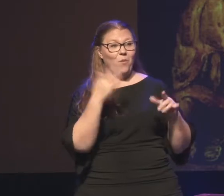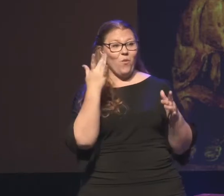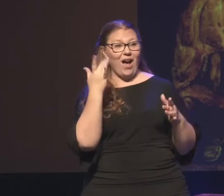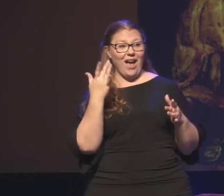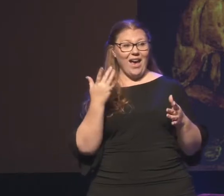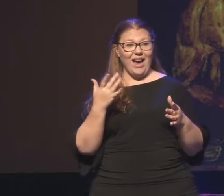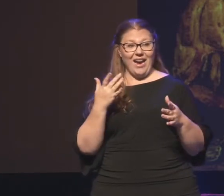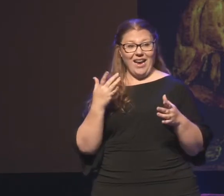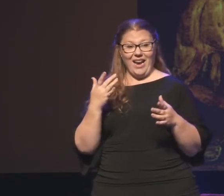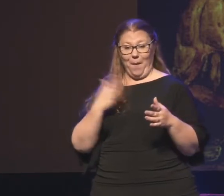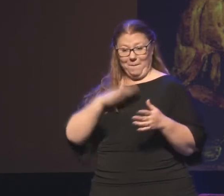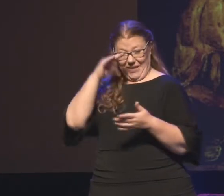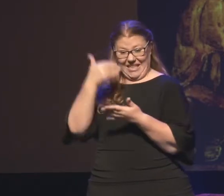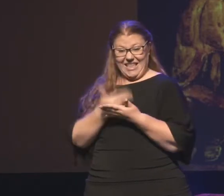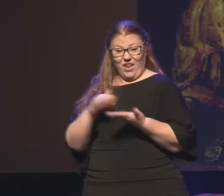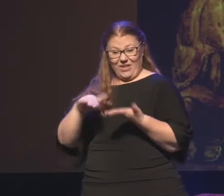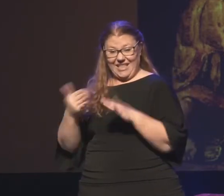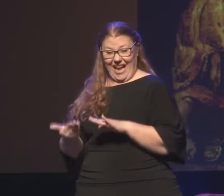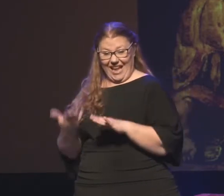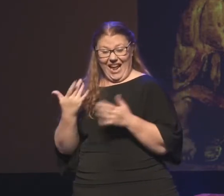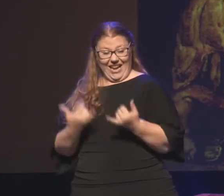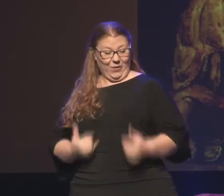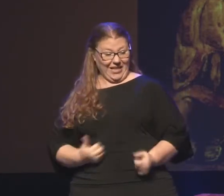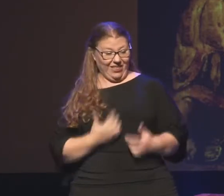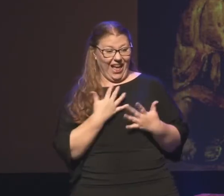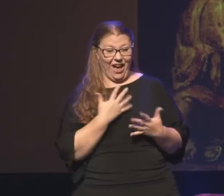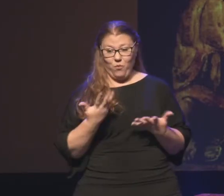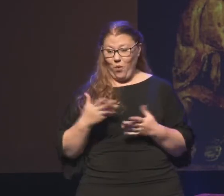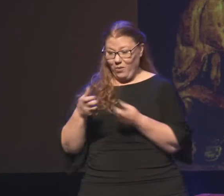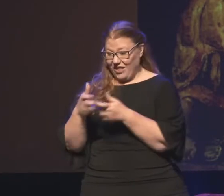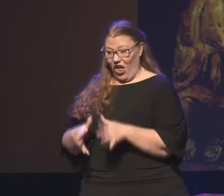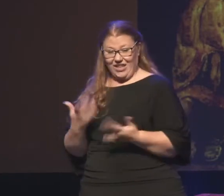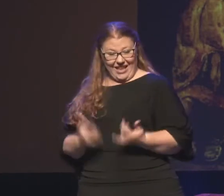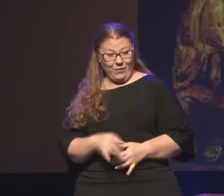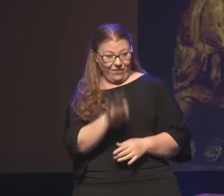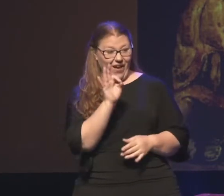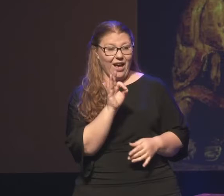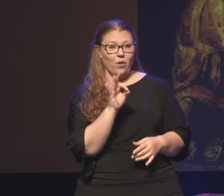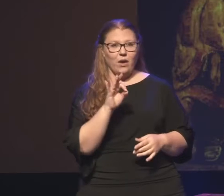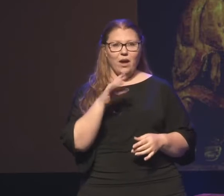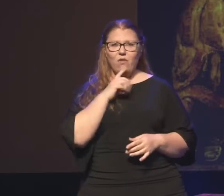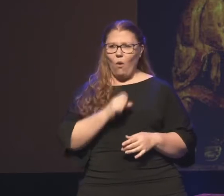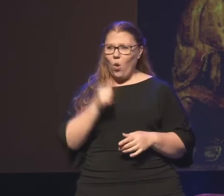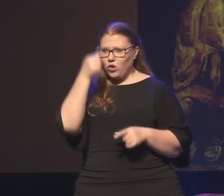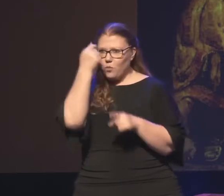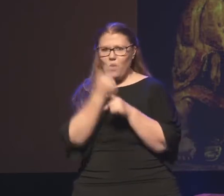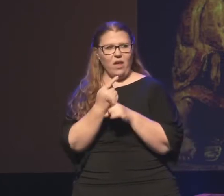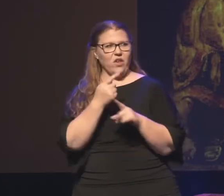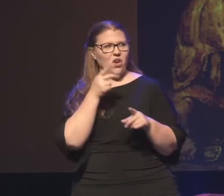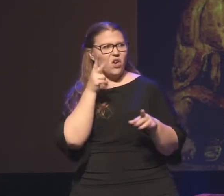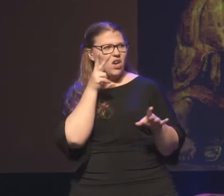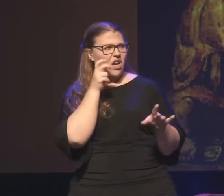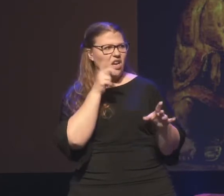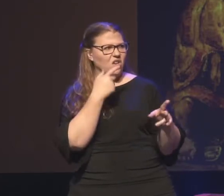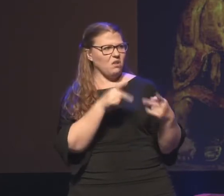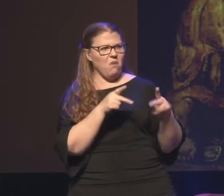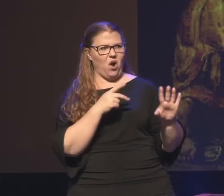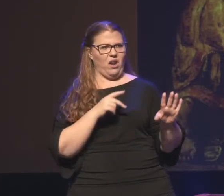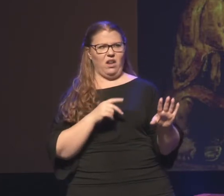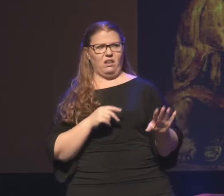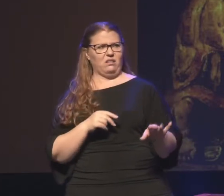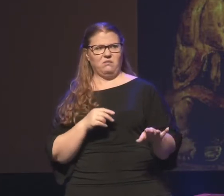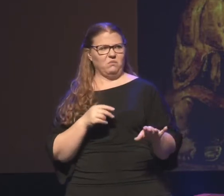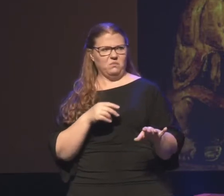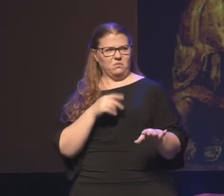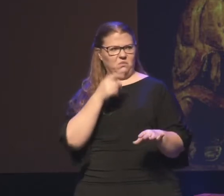was dead is alive. What was lost is now found. And the older brother gets near enough, hears the goings on, and he isn't about to come to the party. So what does the